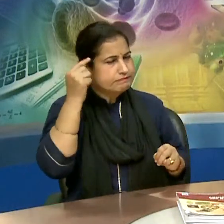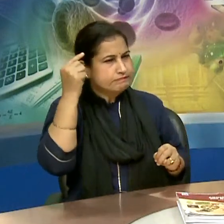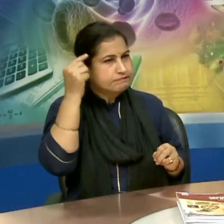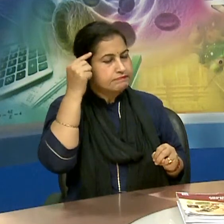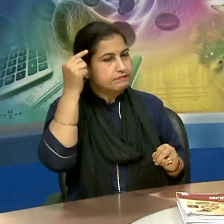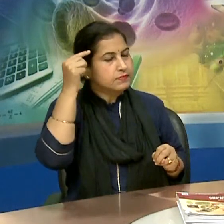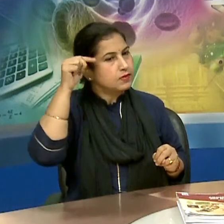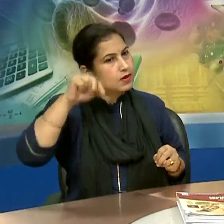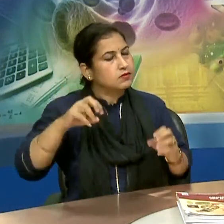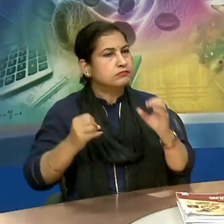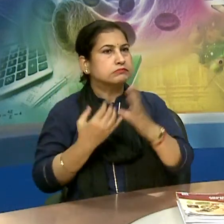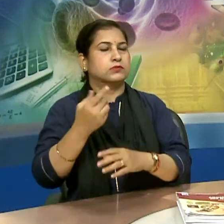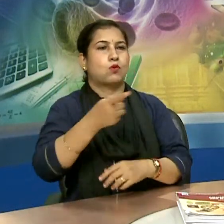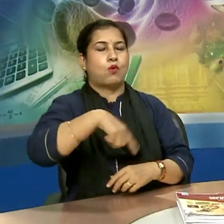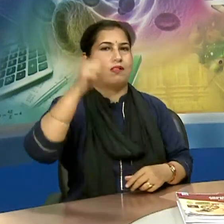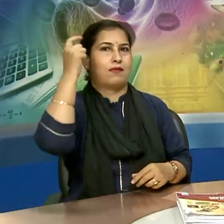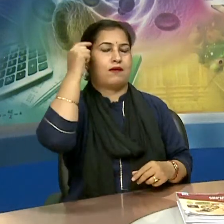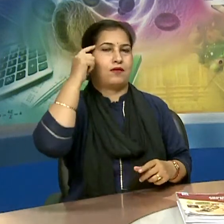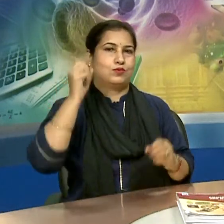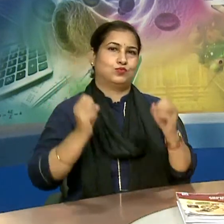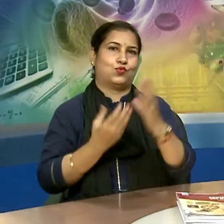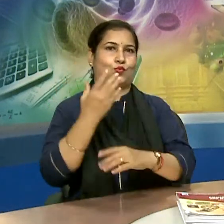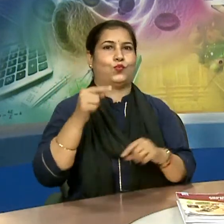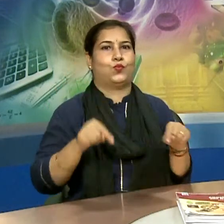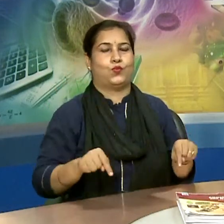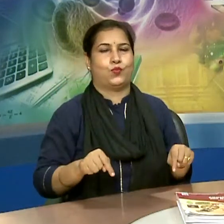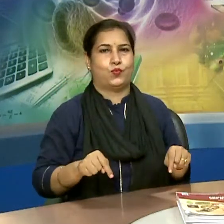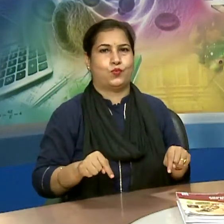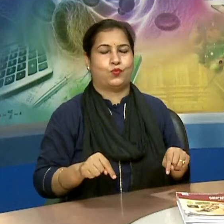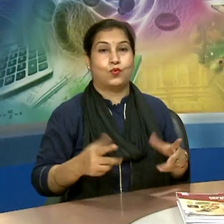Therefore, the need for standard unit